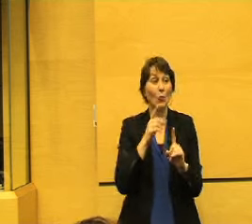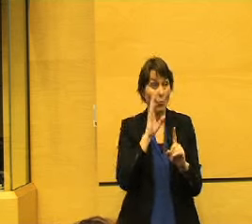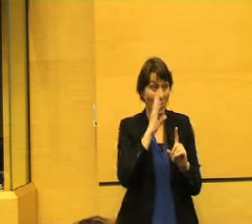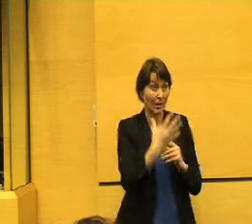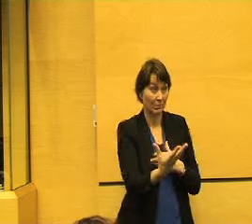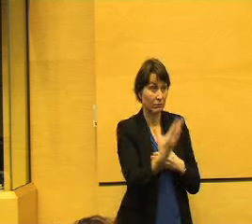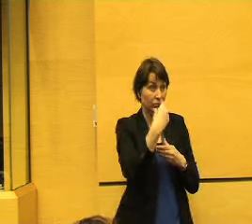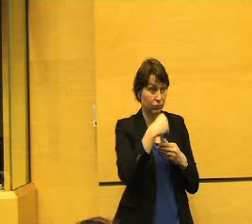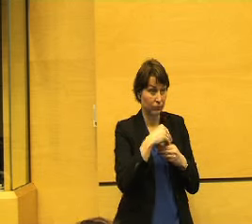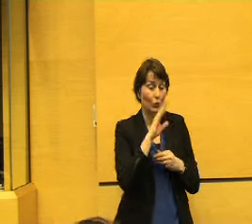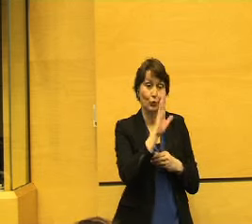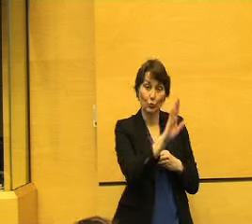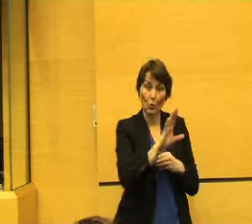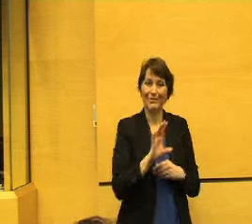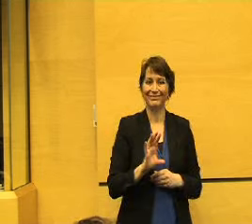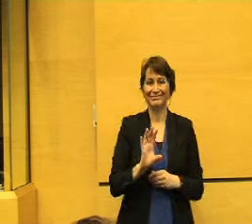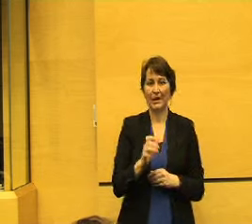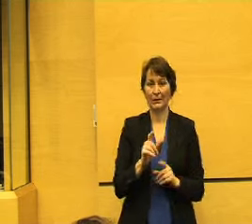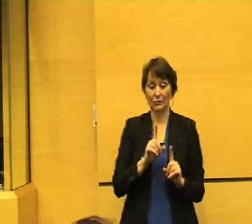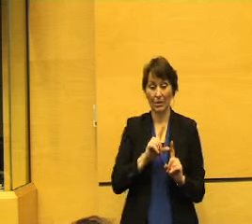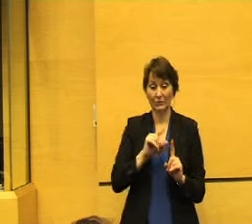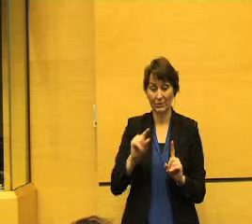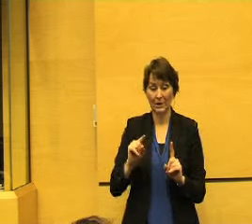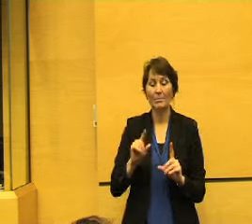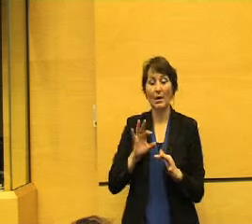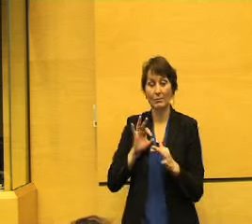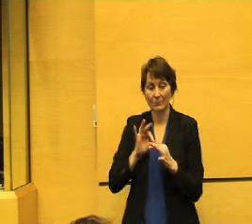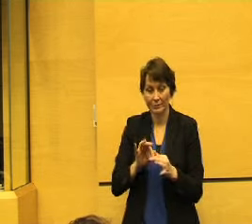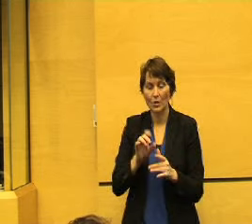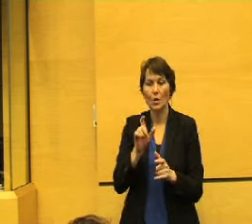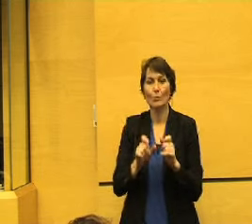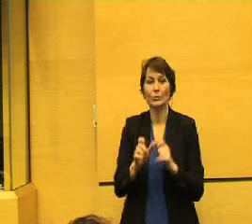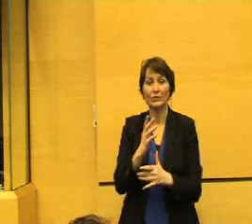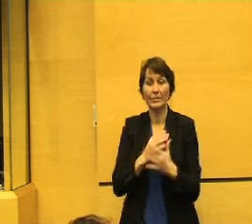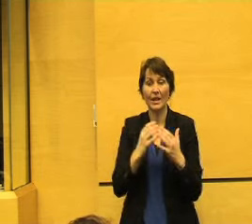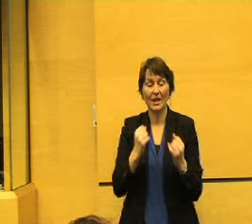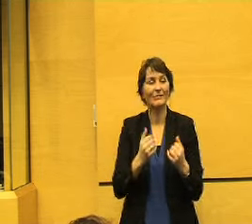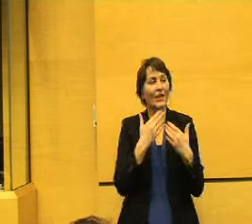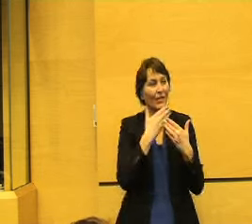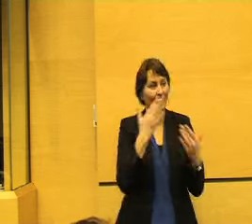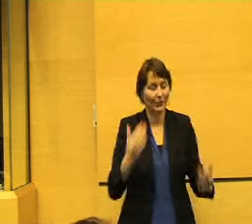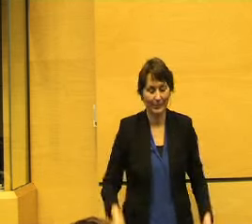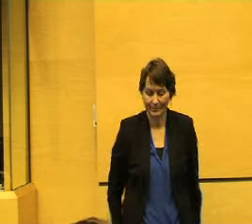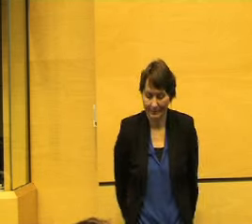statistics concerning persons with disabilities? Thank you.